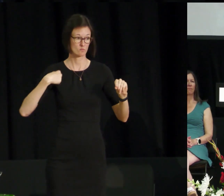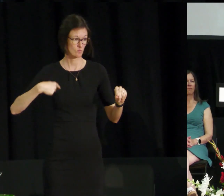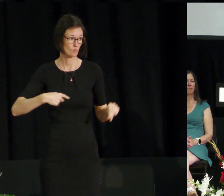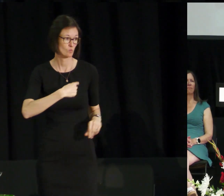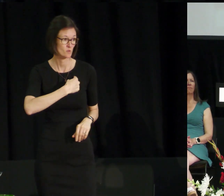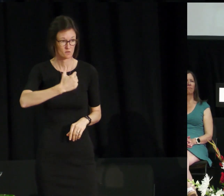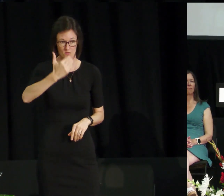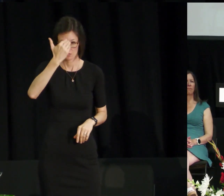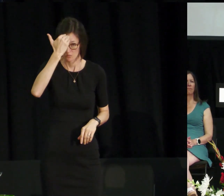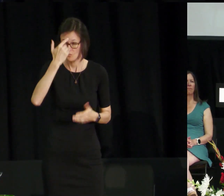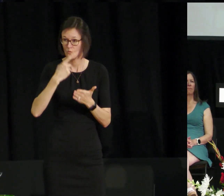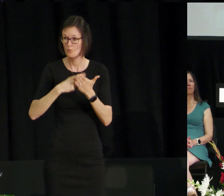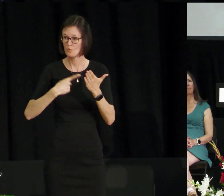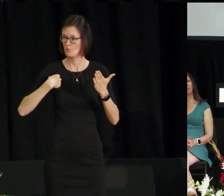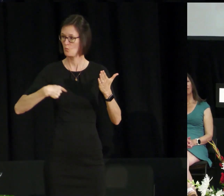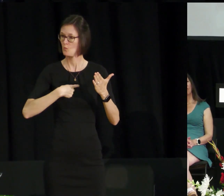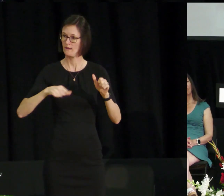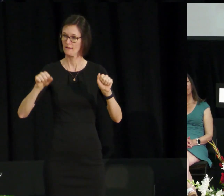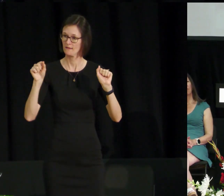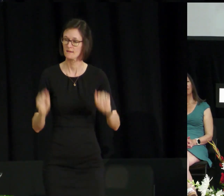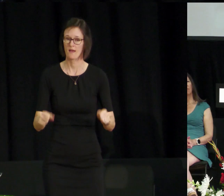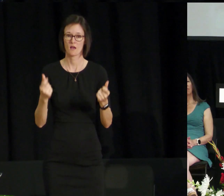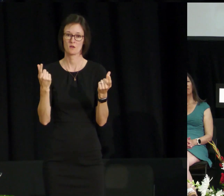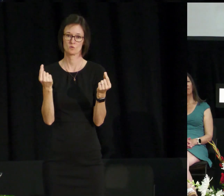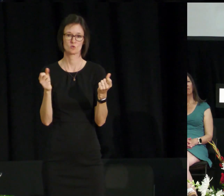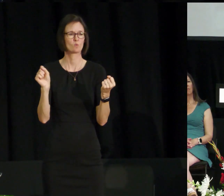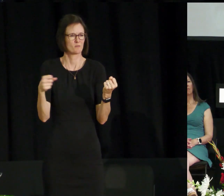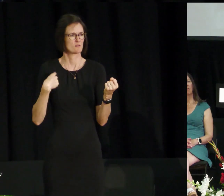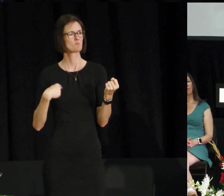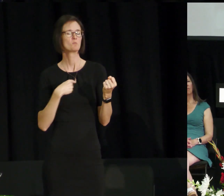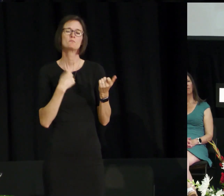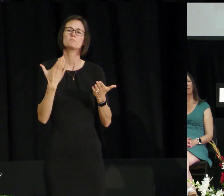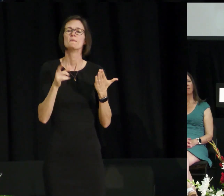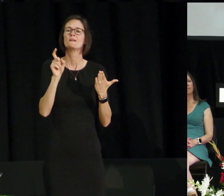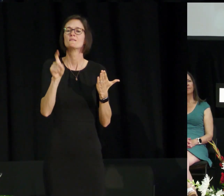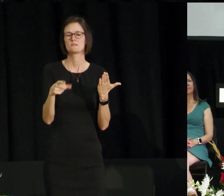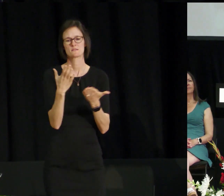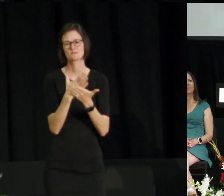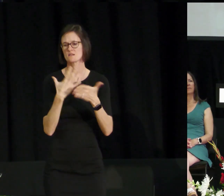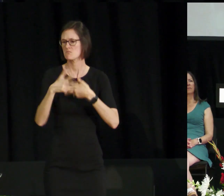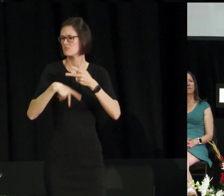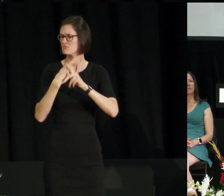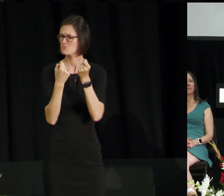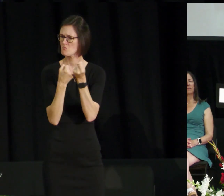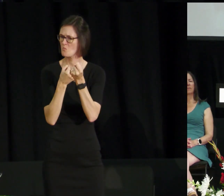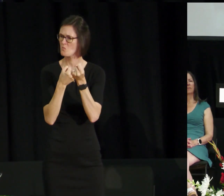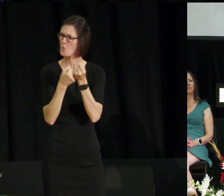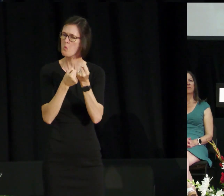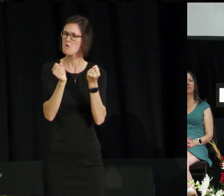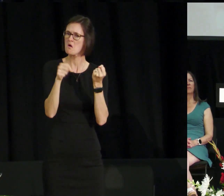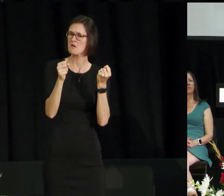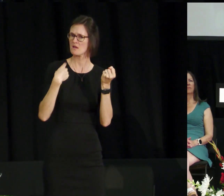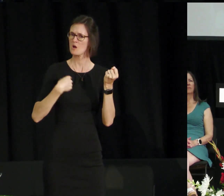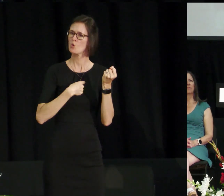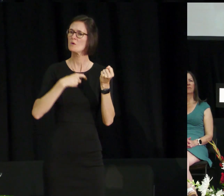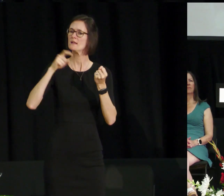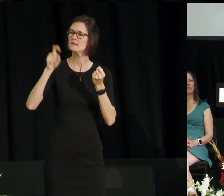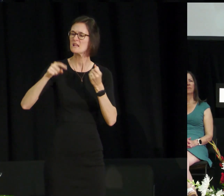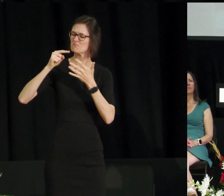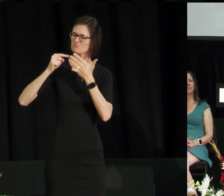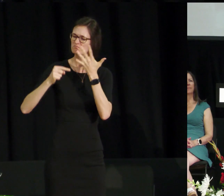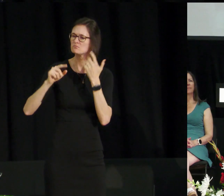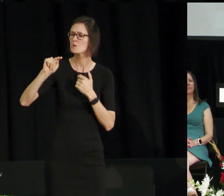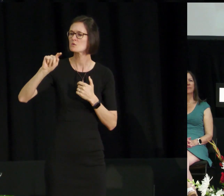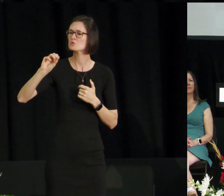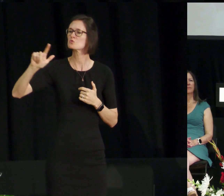of Yes, we need support In student areas We need those tools to guide us So when I thought I could